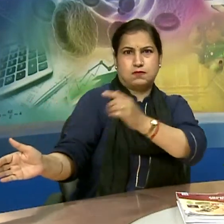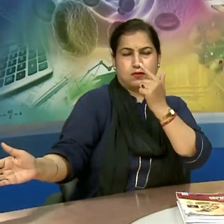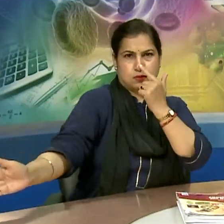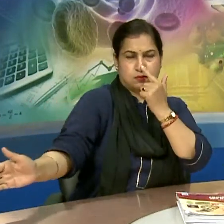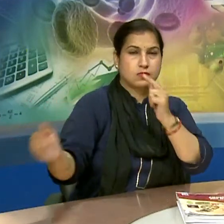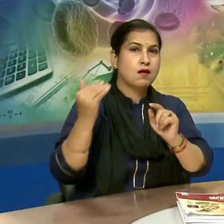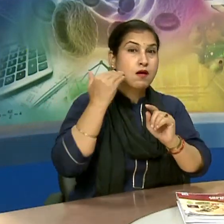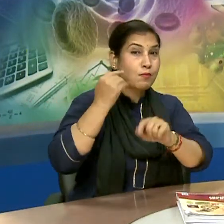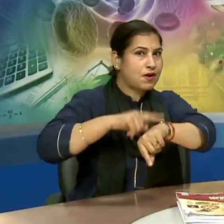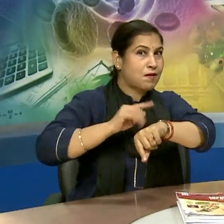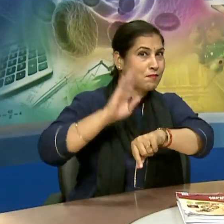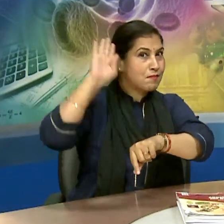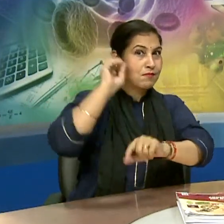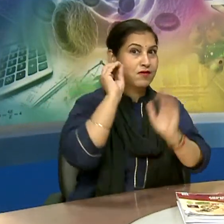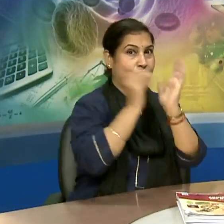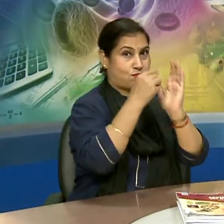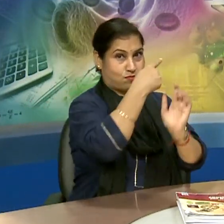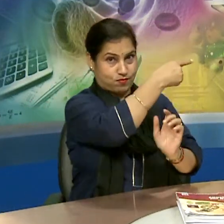1100 to